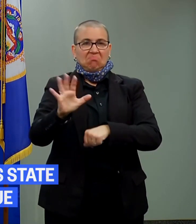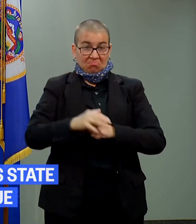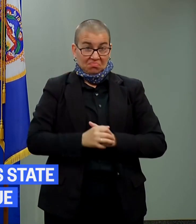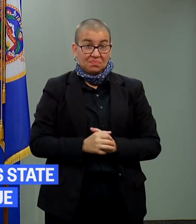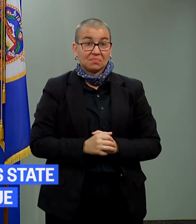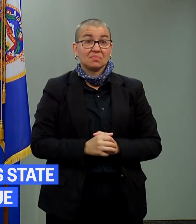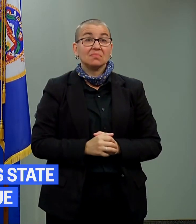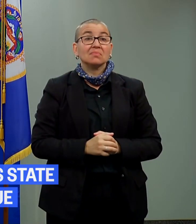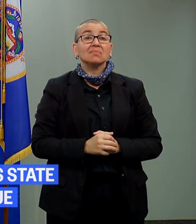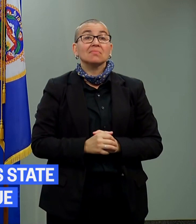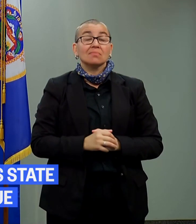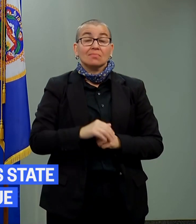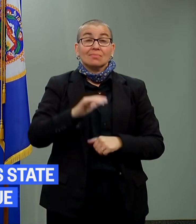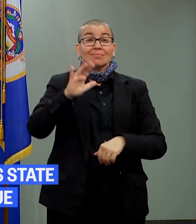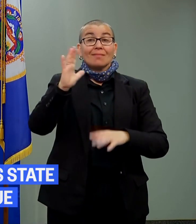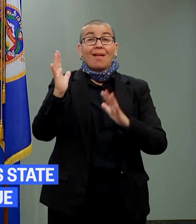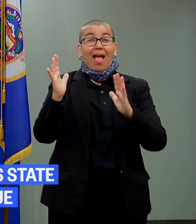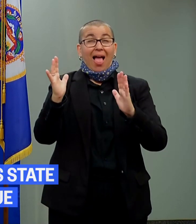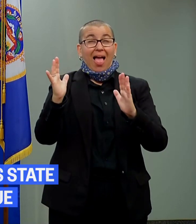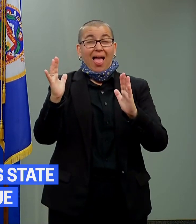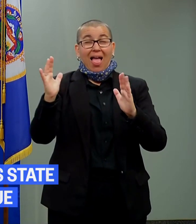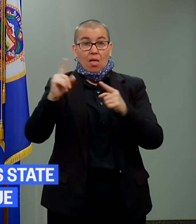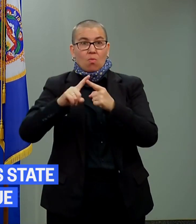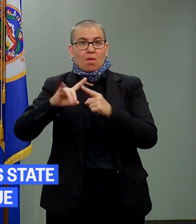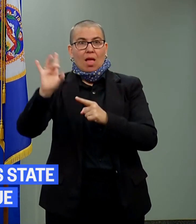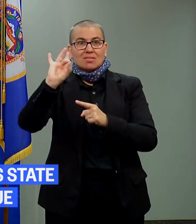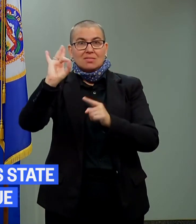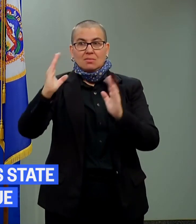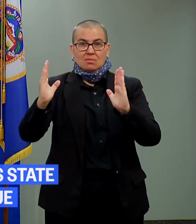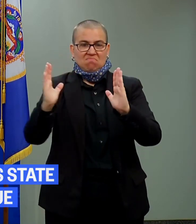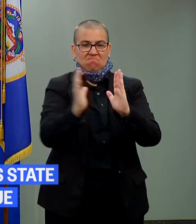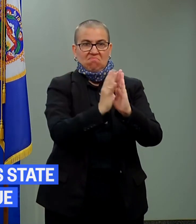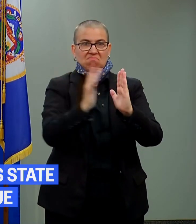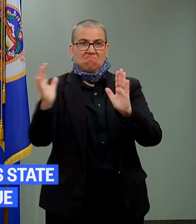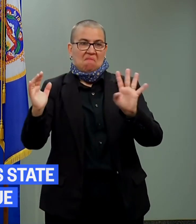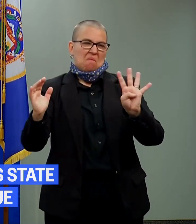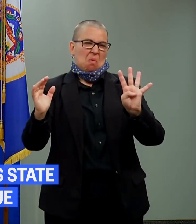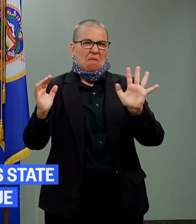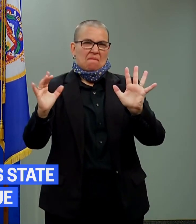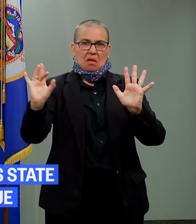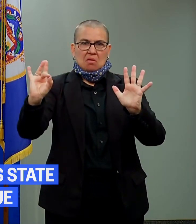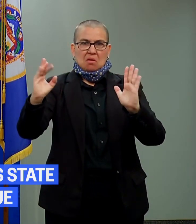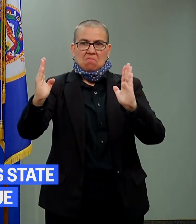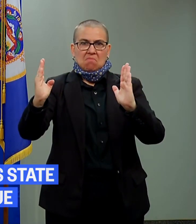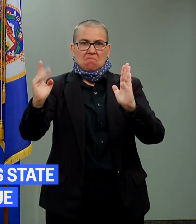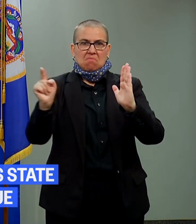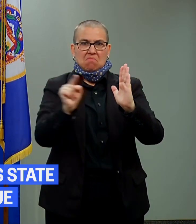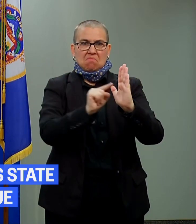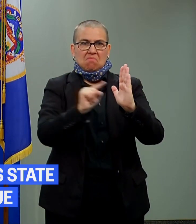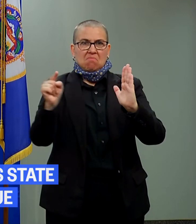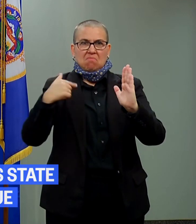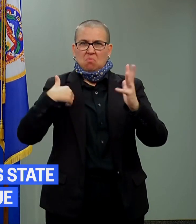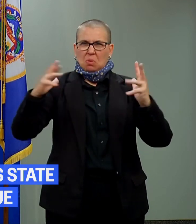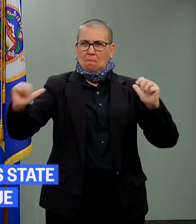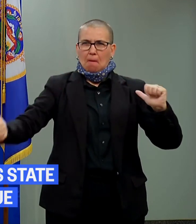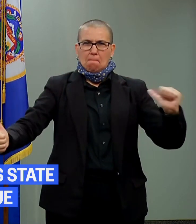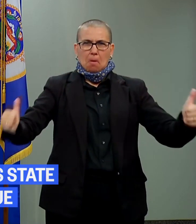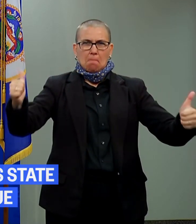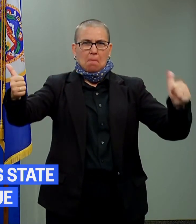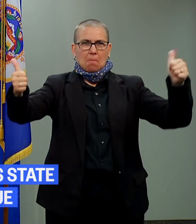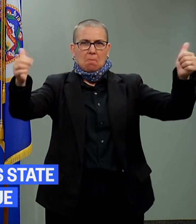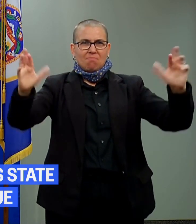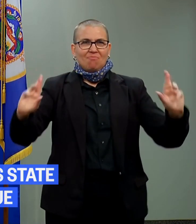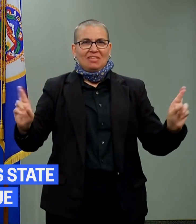hours, our points of contact were in place. We were already